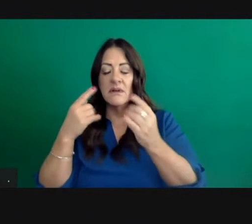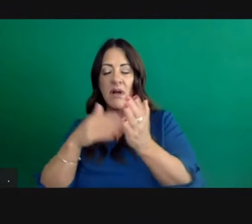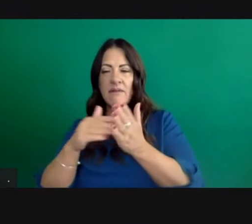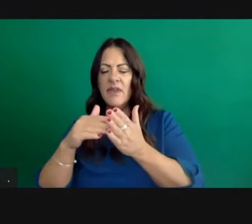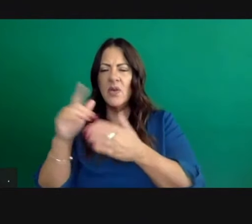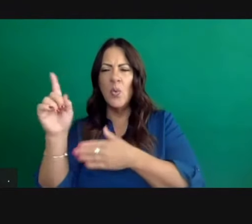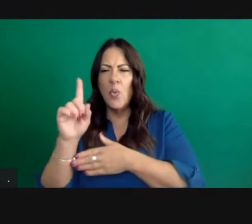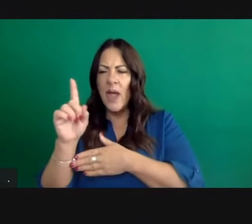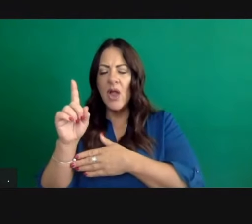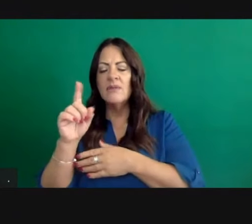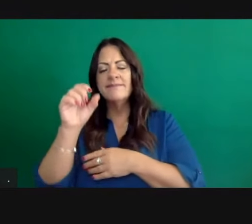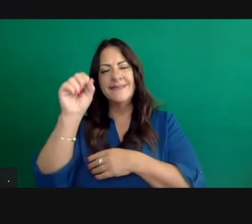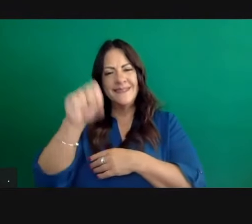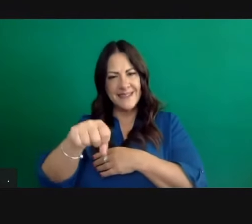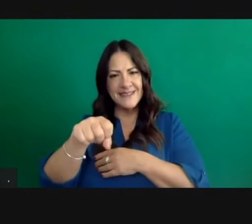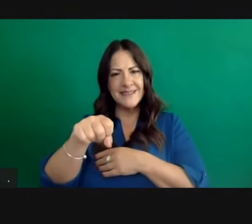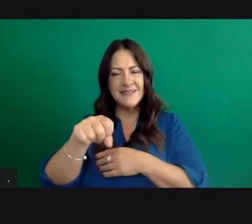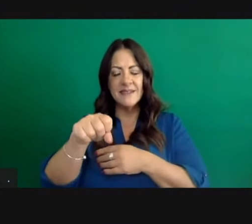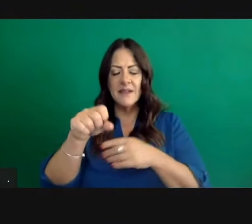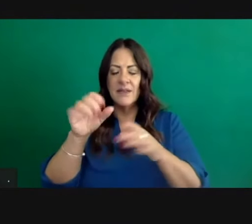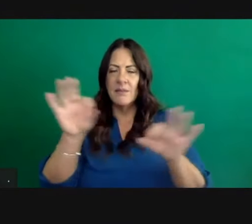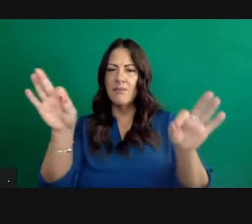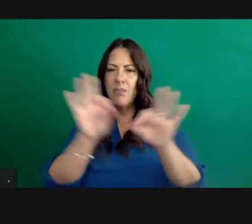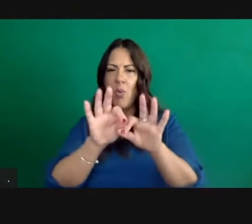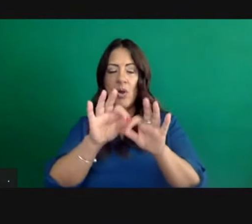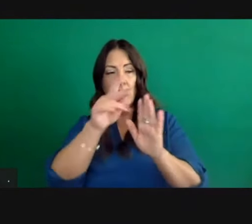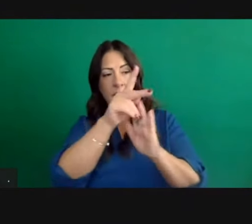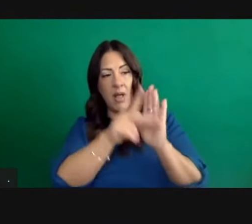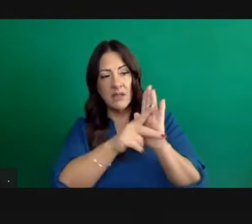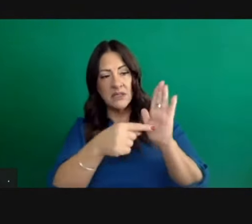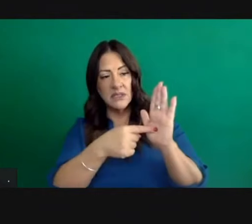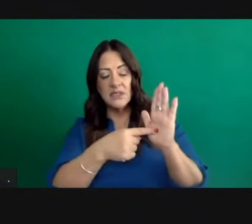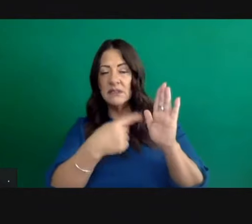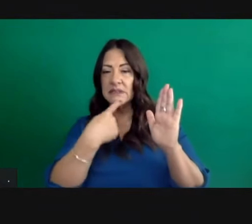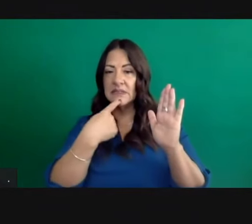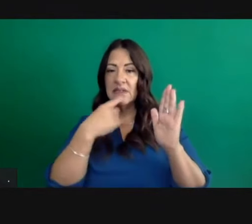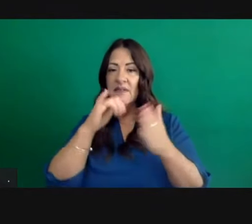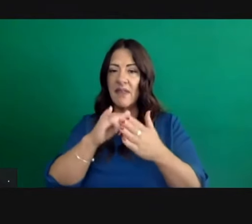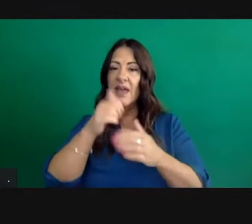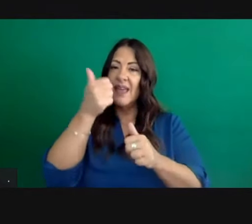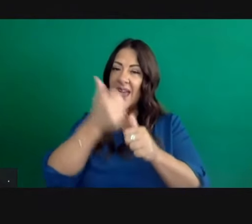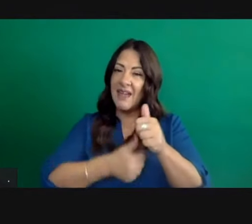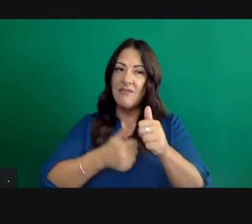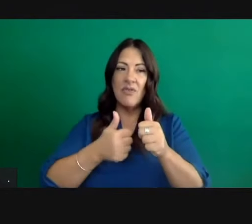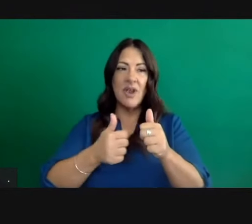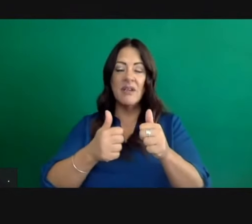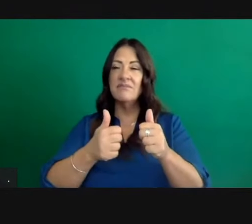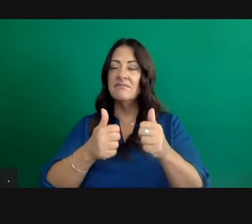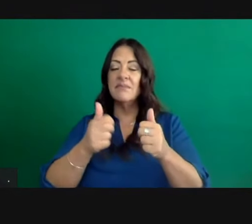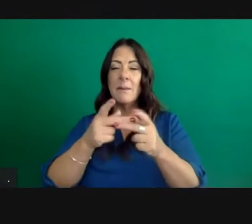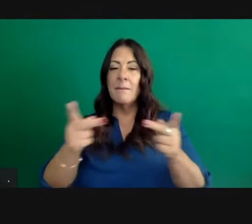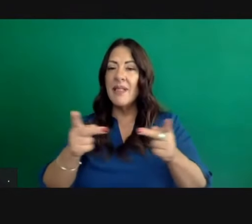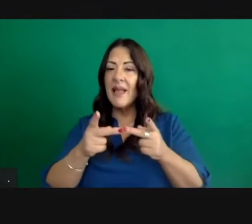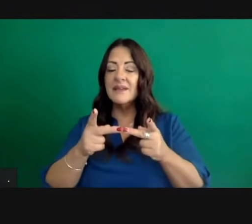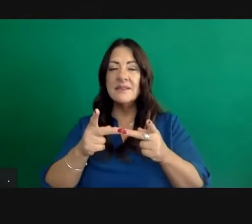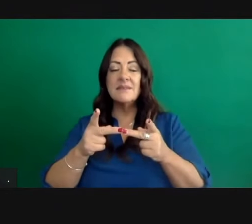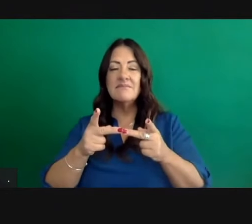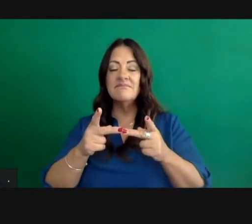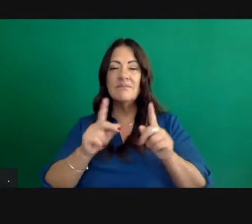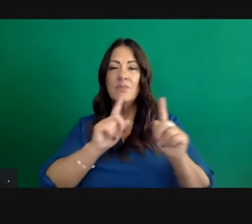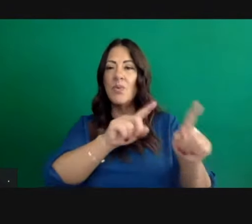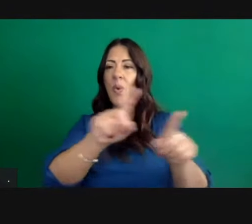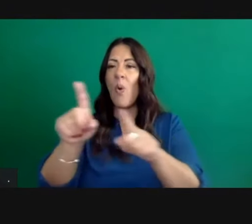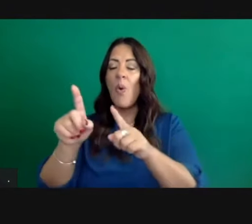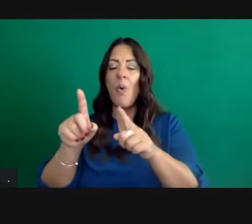specific policies that are deeply ingrained and embedded in almost every sector guidance. And then moving